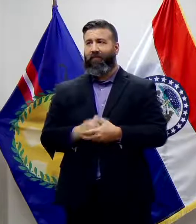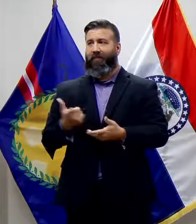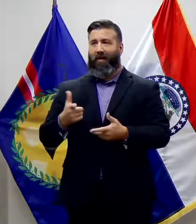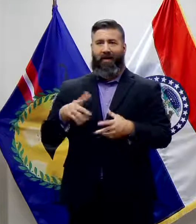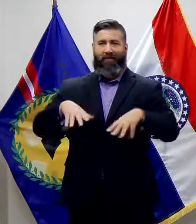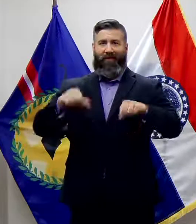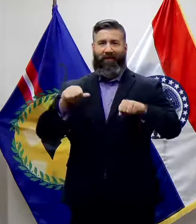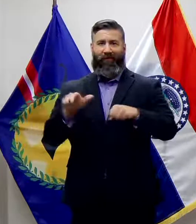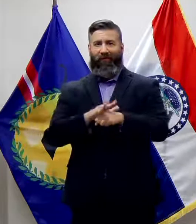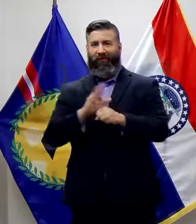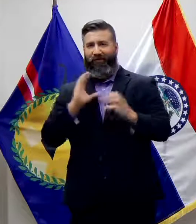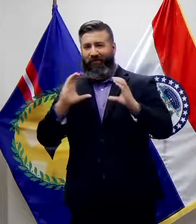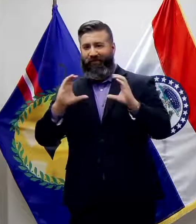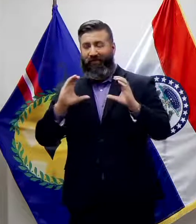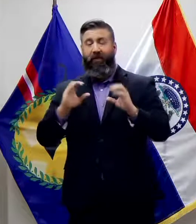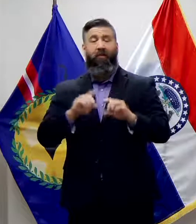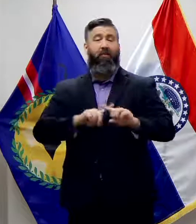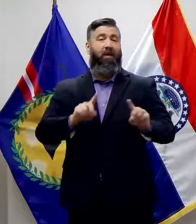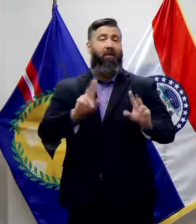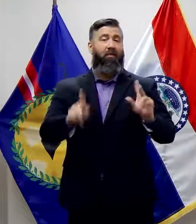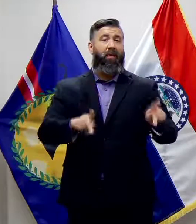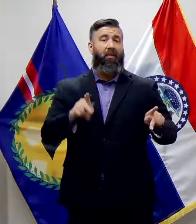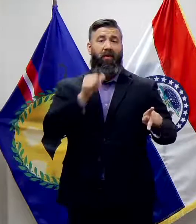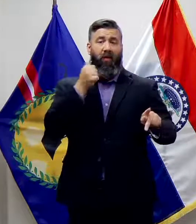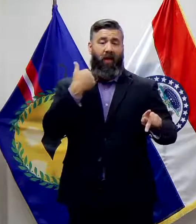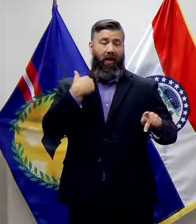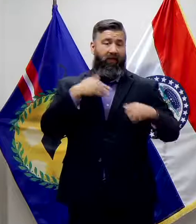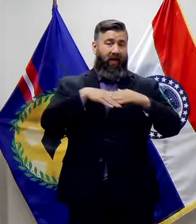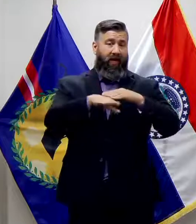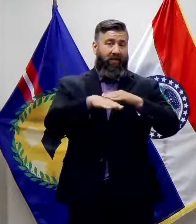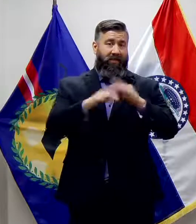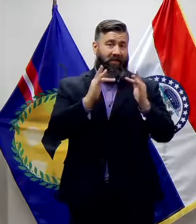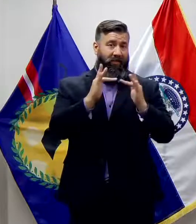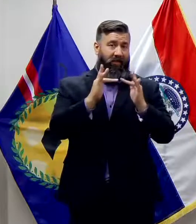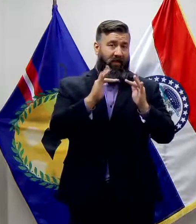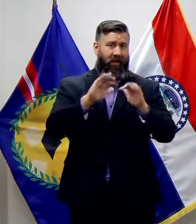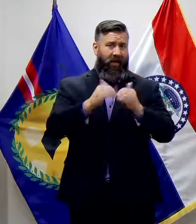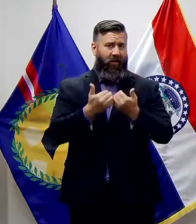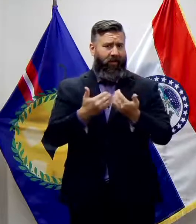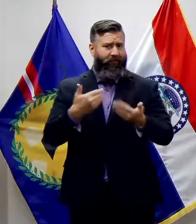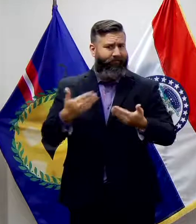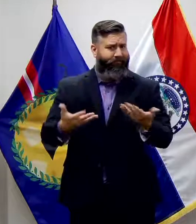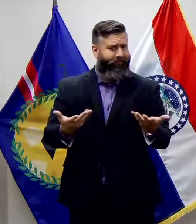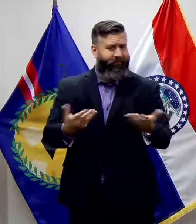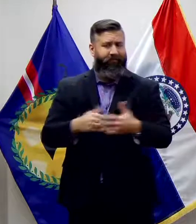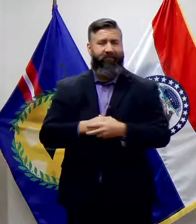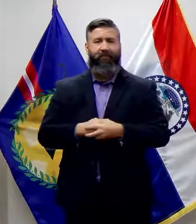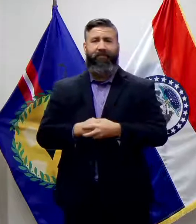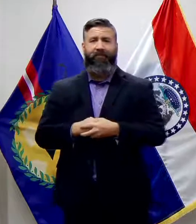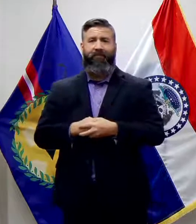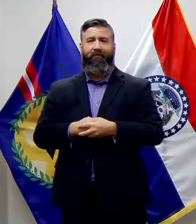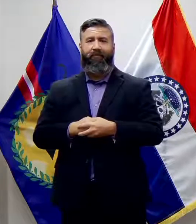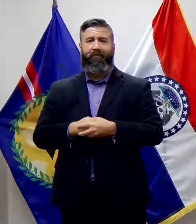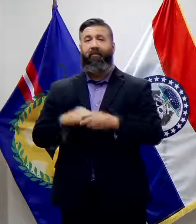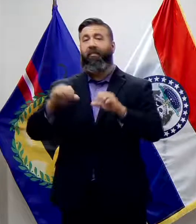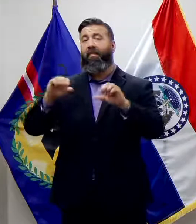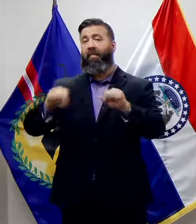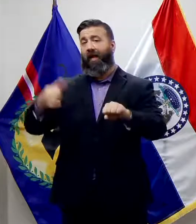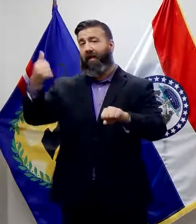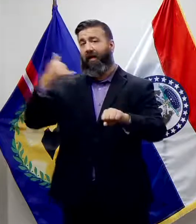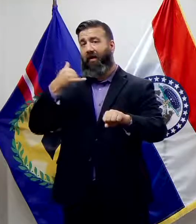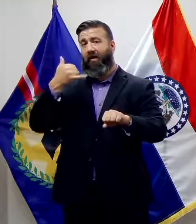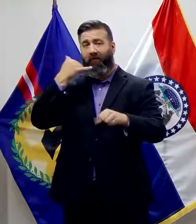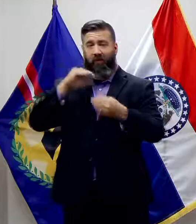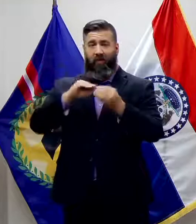this again, but for the people who don't have access to the computer, how do they go about this? Well, they can call our phone number, which I don't